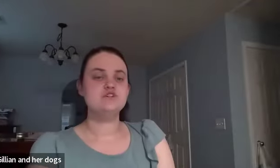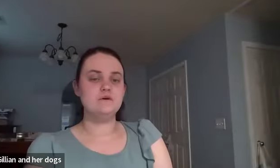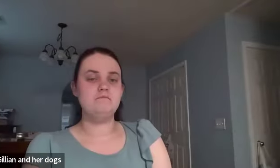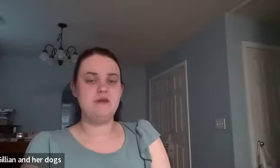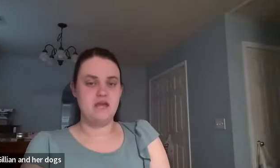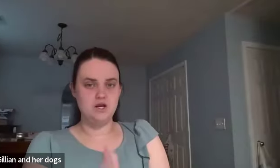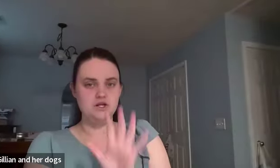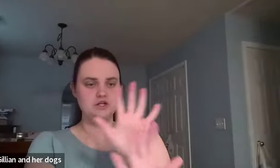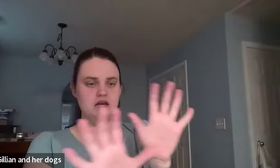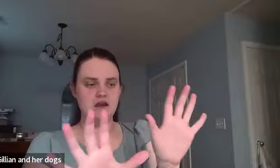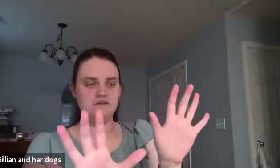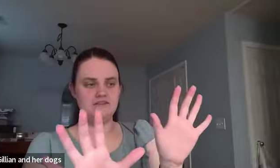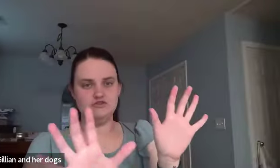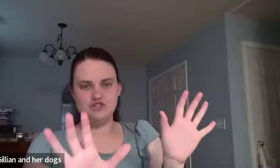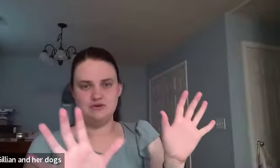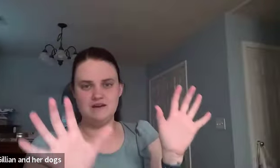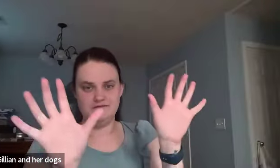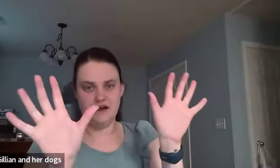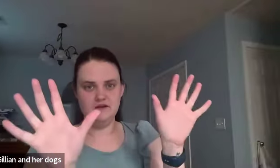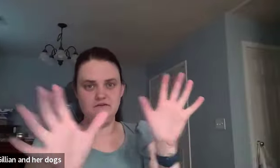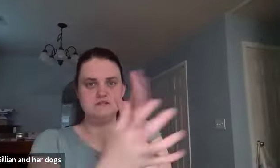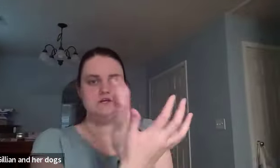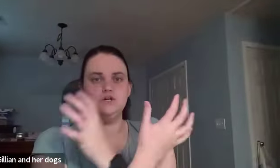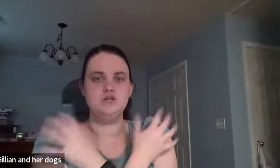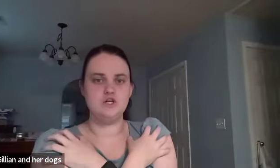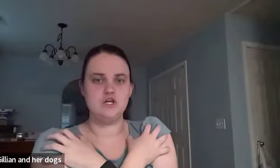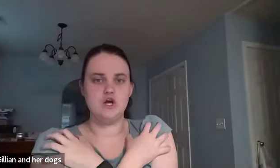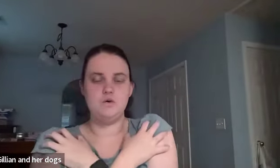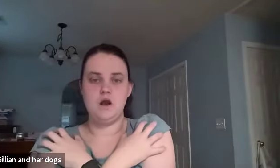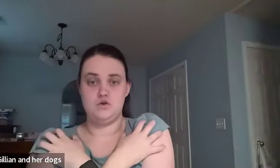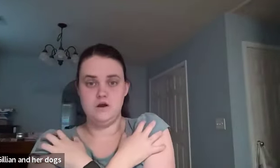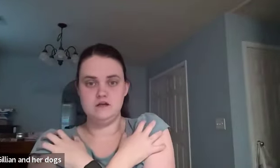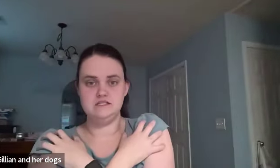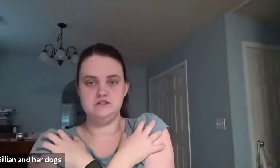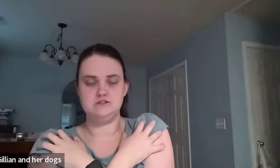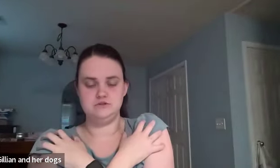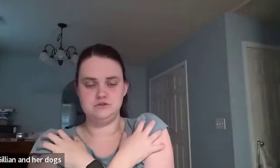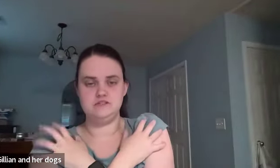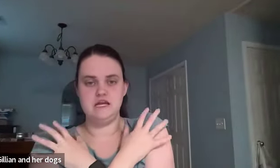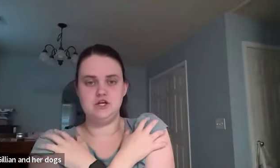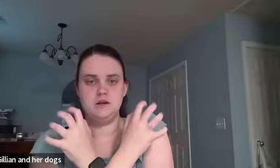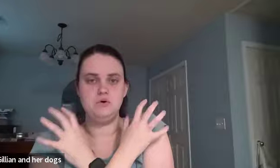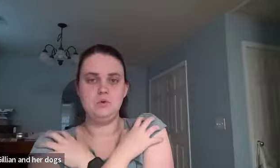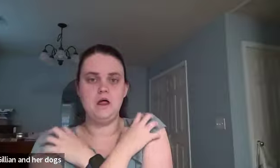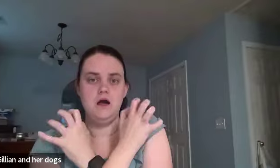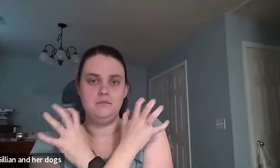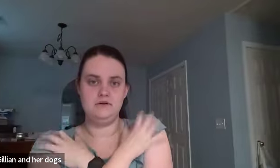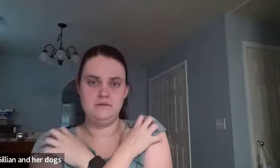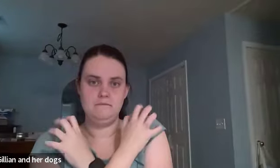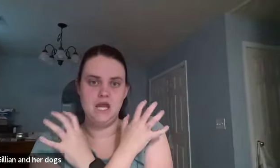So for bear, you're going to have, again, those two kind of fives. You're going to go across your shoulders and you're going to pull up.